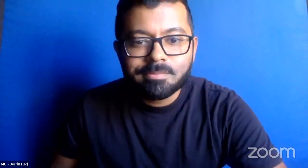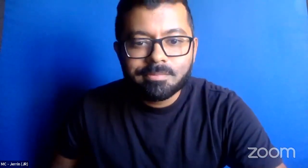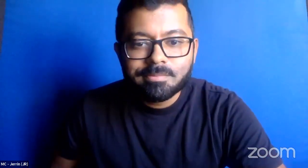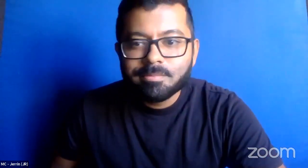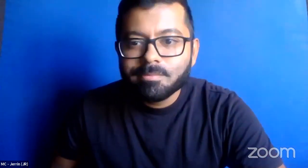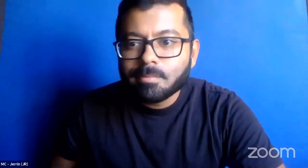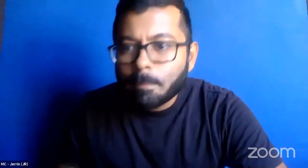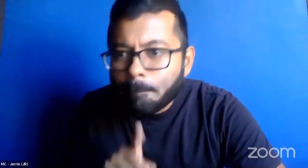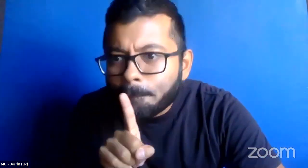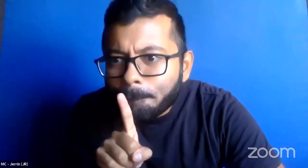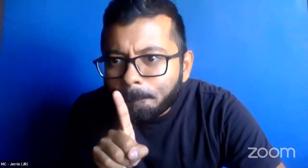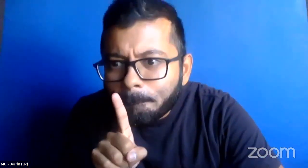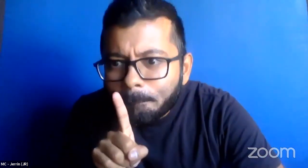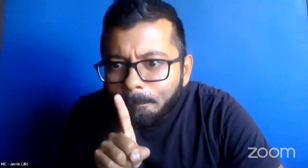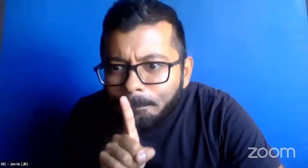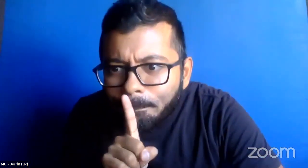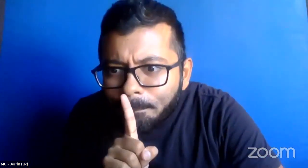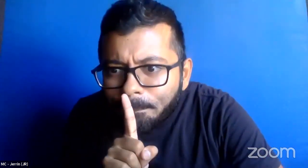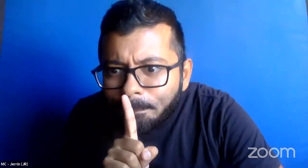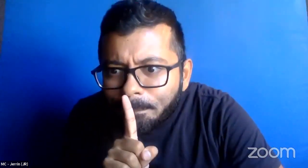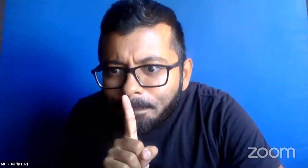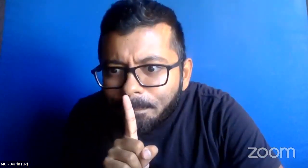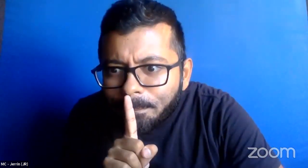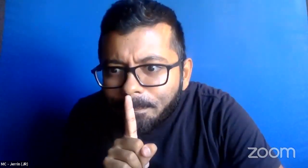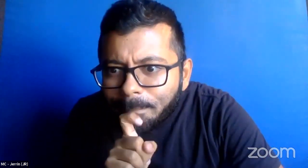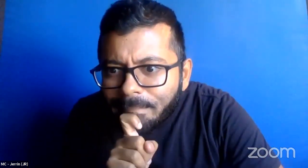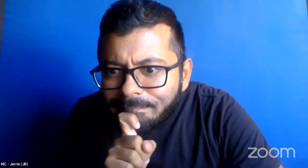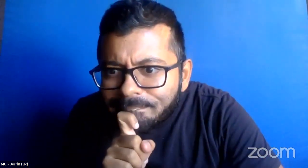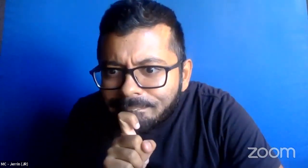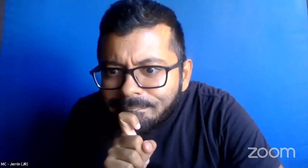sign. Hold on just a moment, Beth.